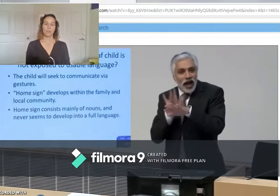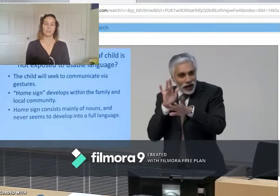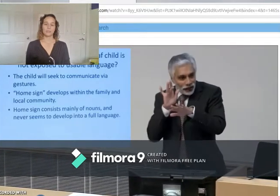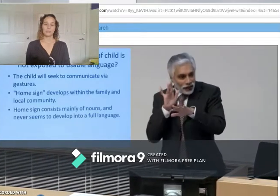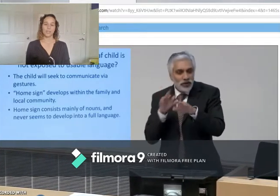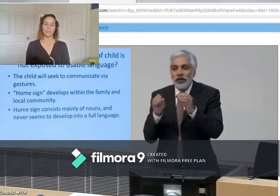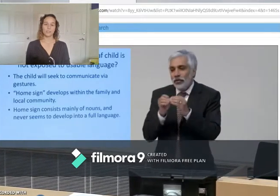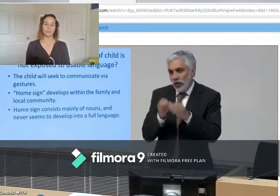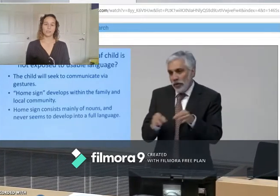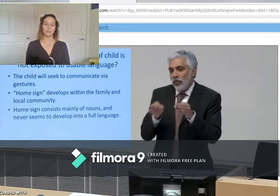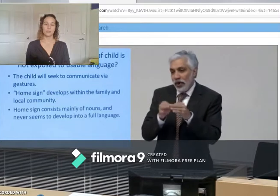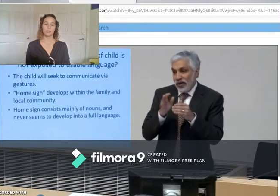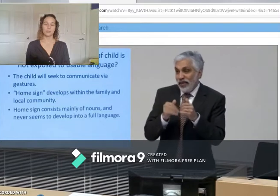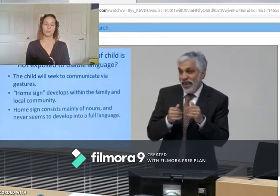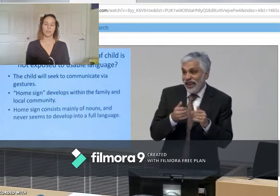When the babies were